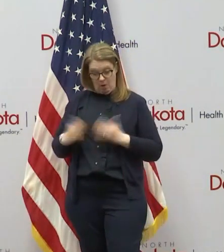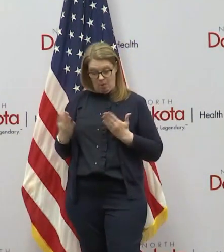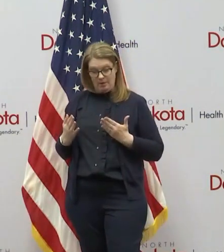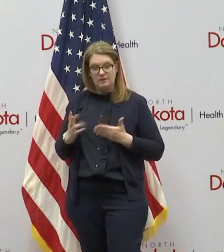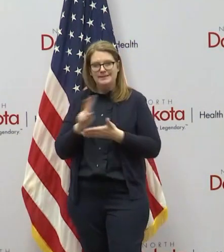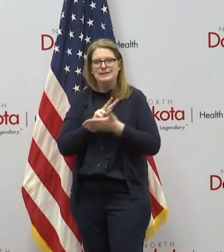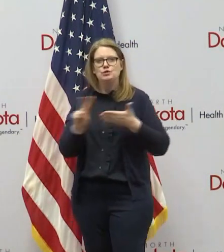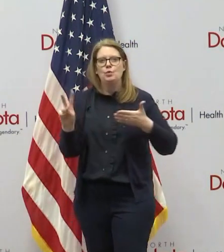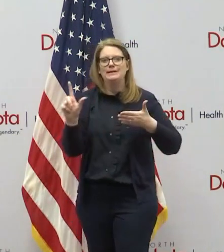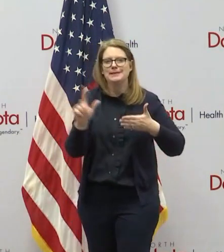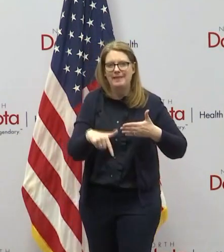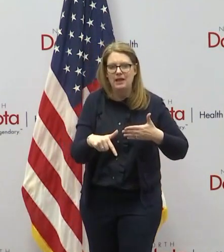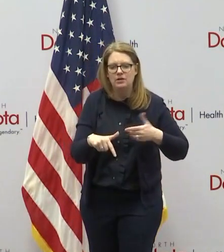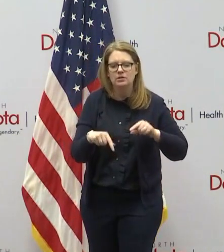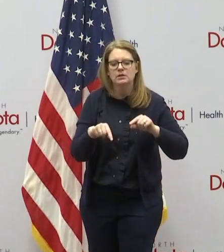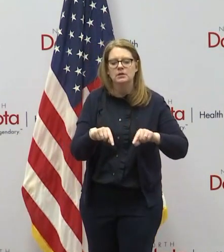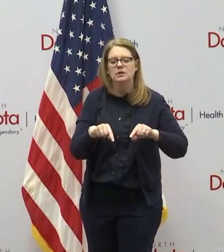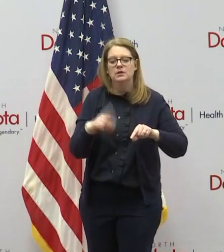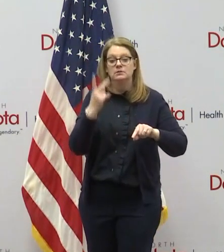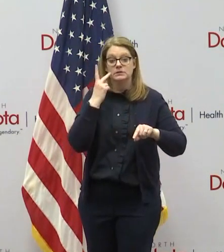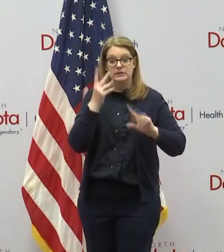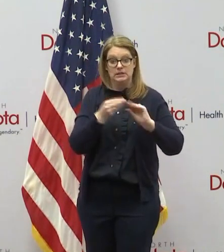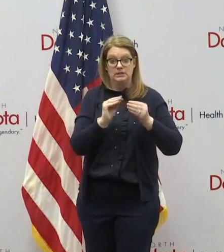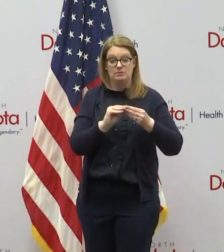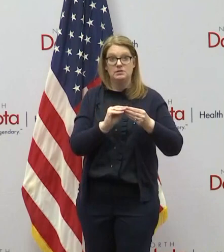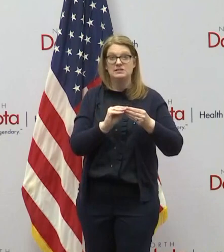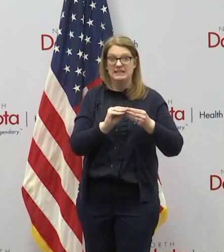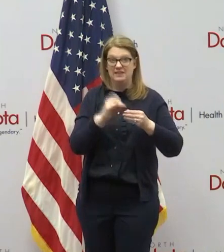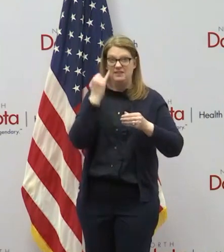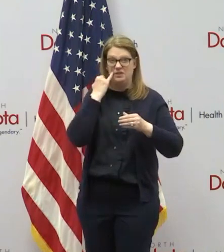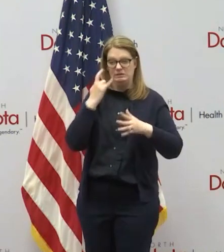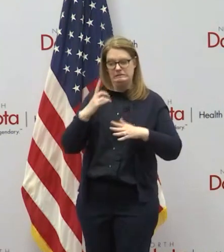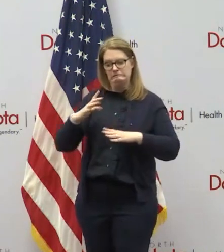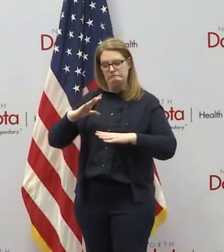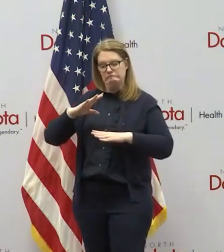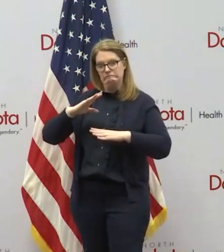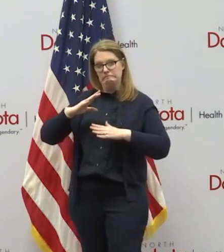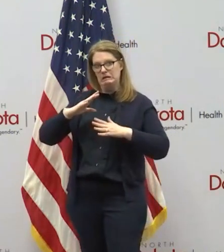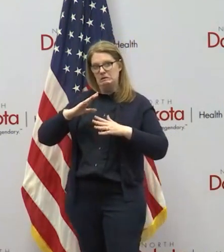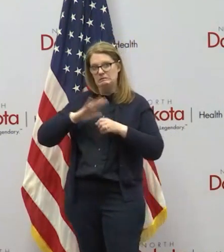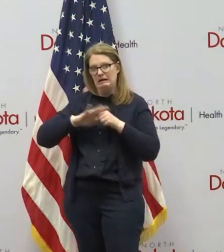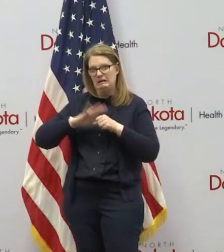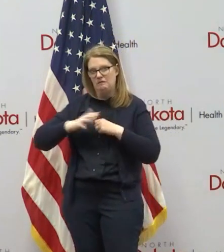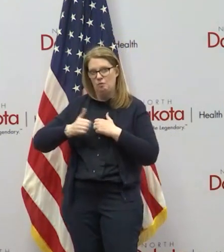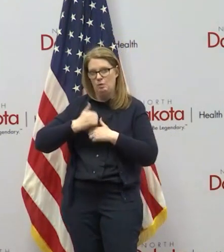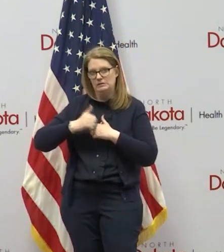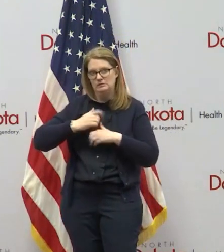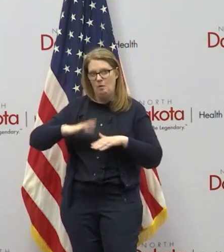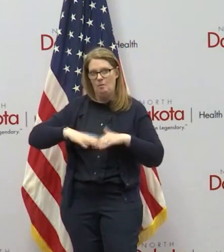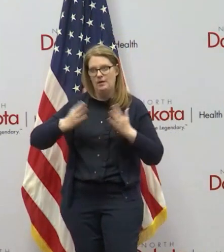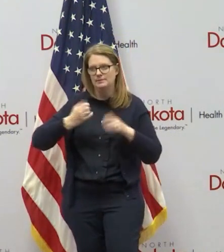much, whether we took on the right amount of risk or not with this level of interaction.